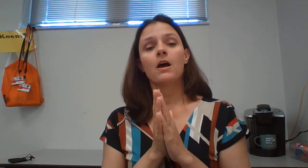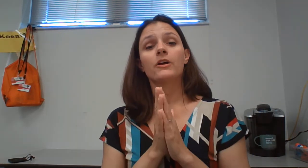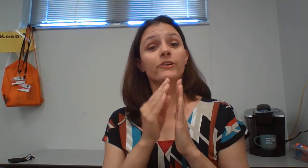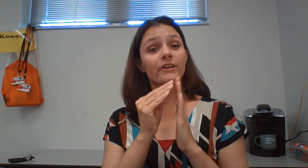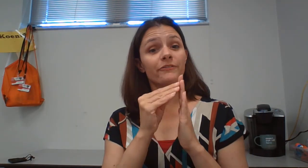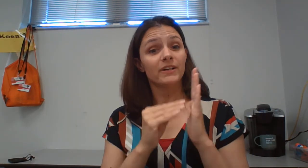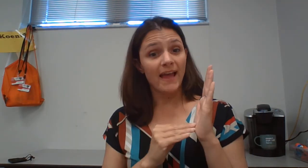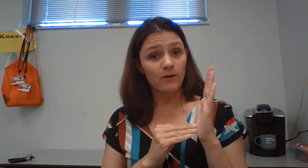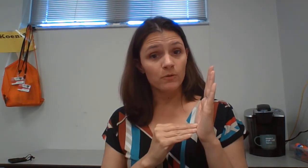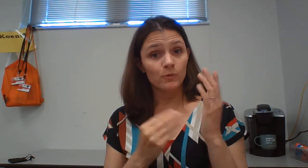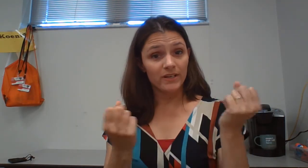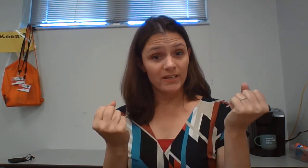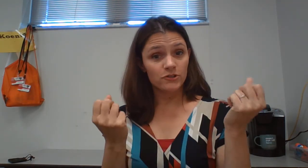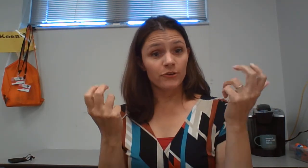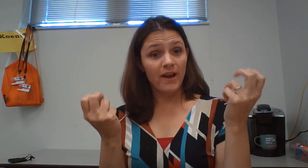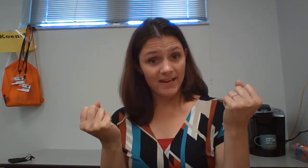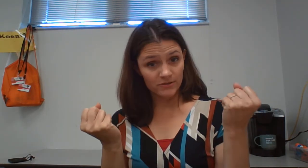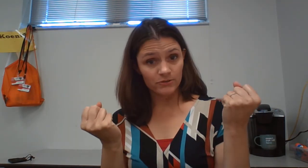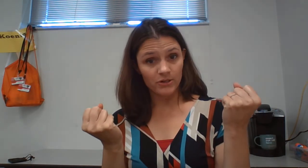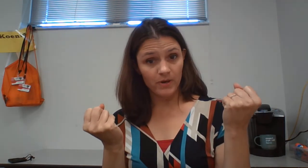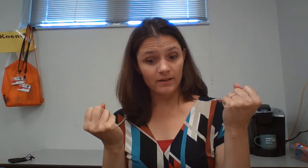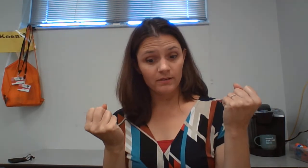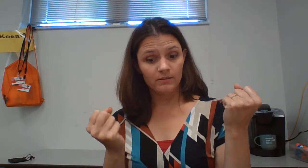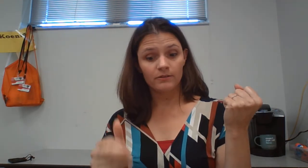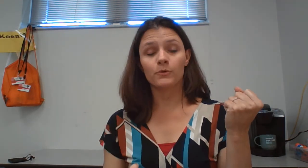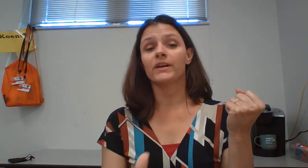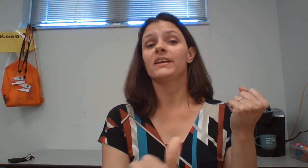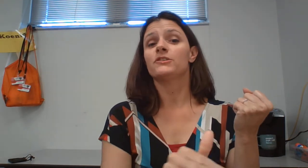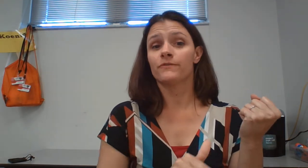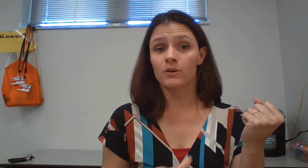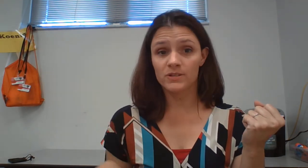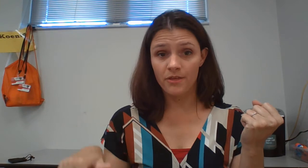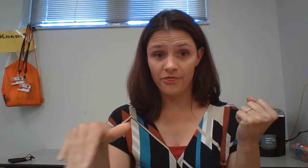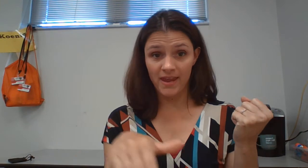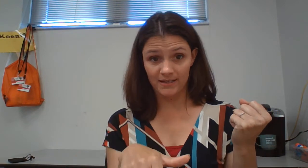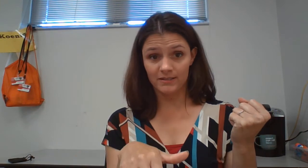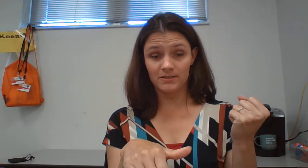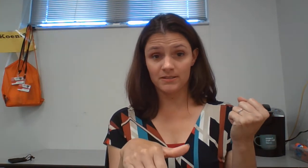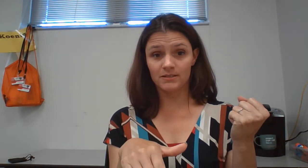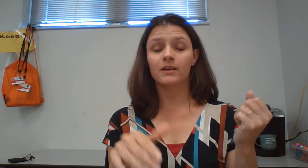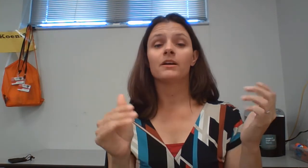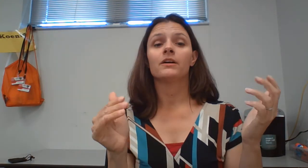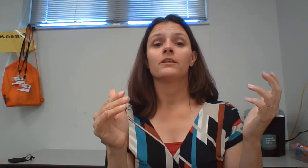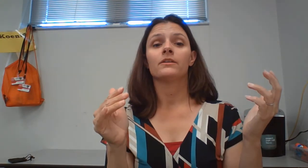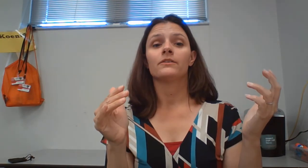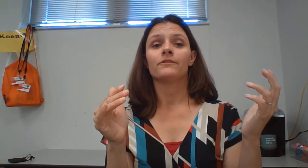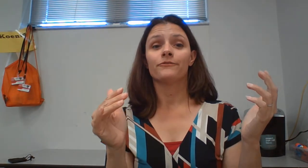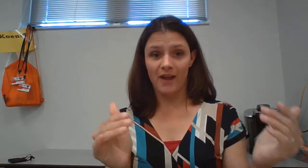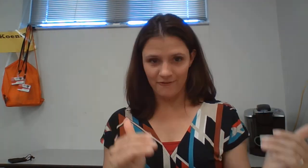You're going to fill out what each of your hands are doing for each of those things for every